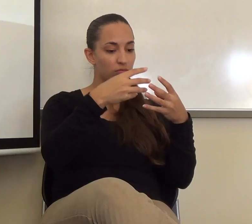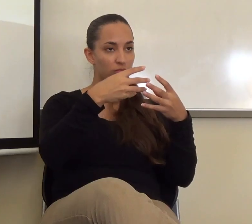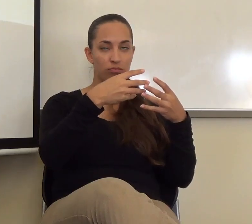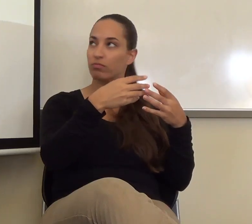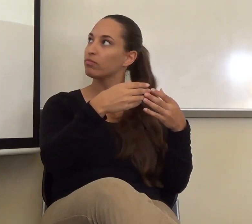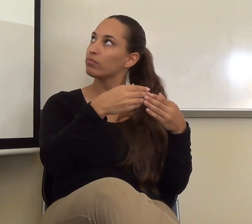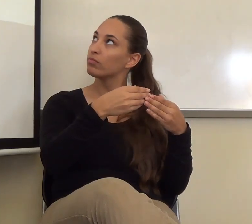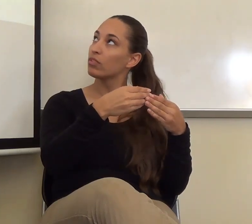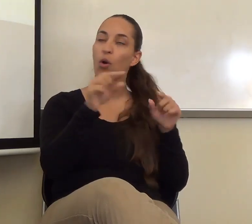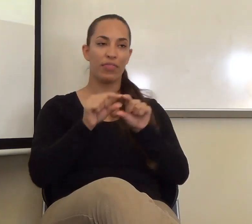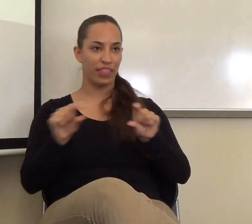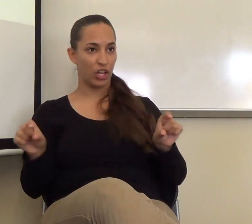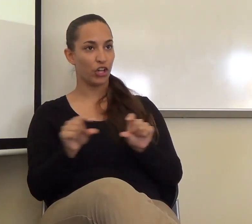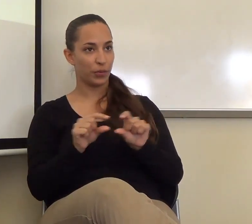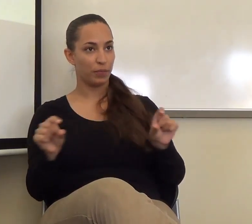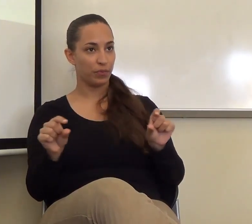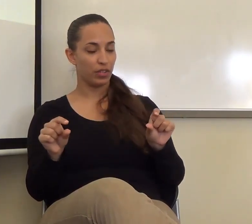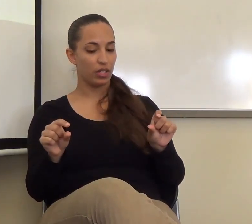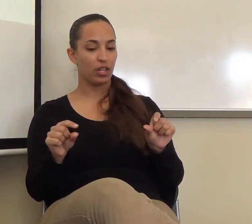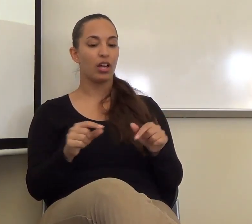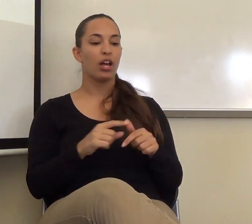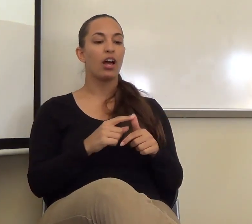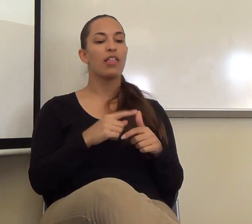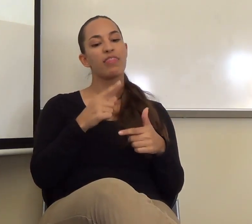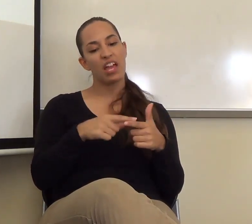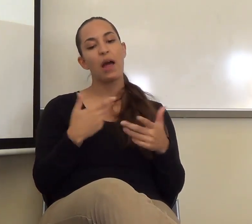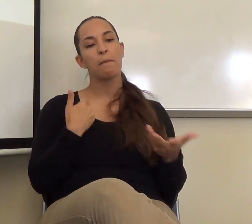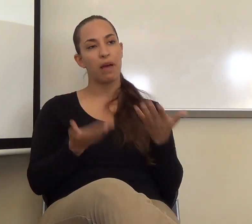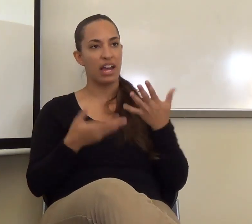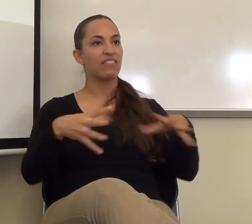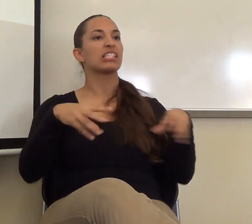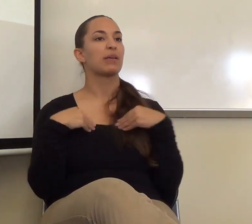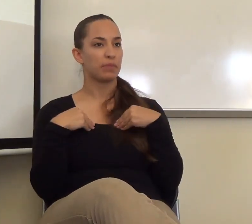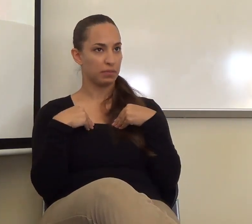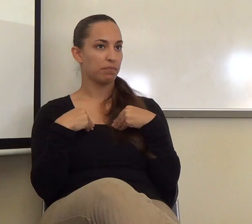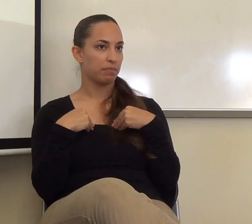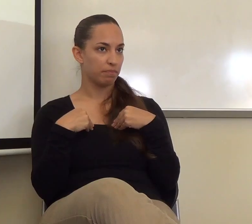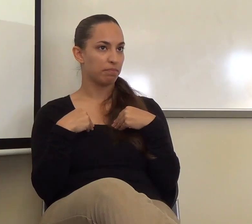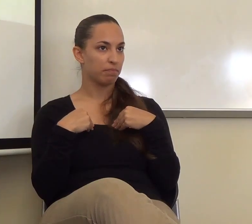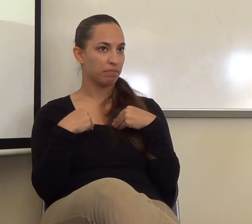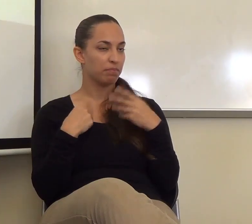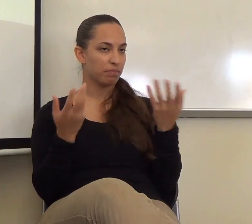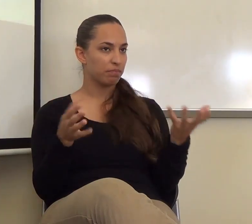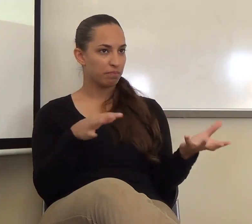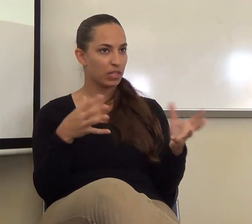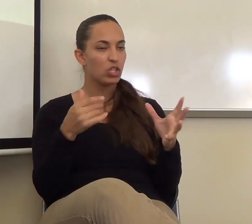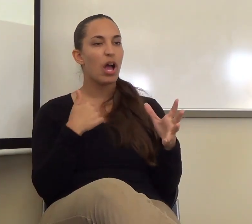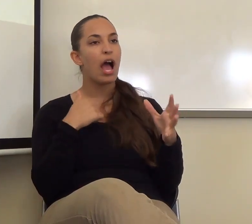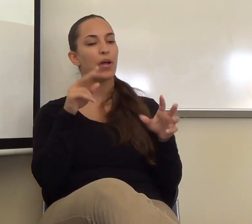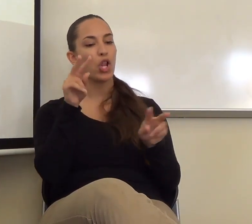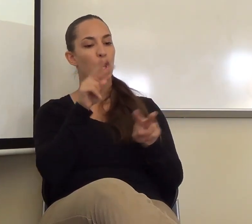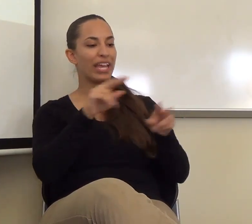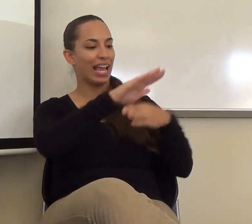each one is different, then I might have accepted this, okay? Does that make sense? So I'm looking at it as a whole before I